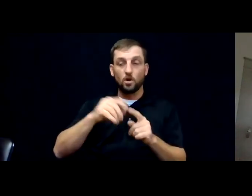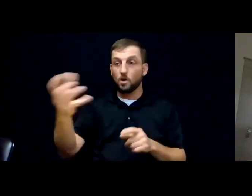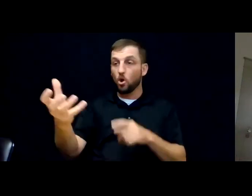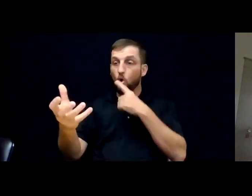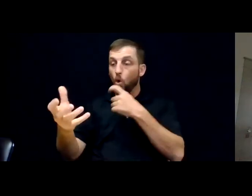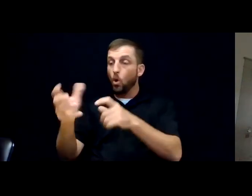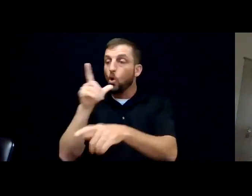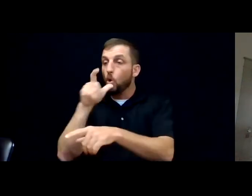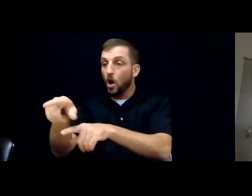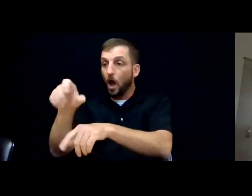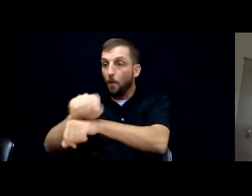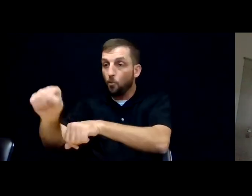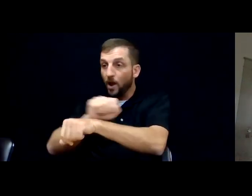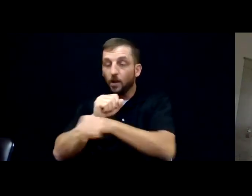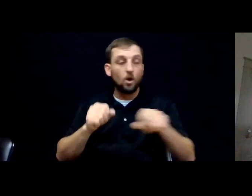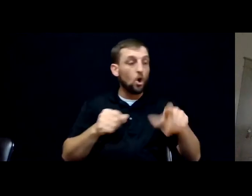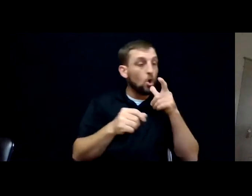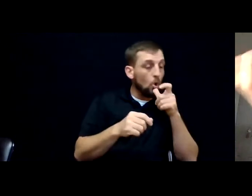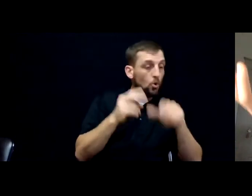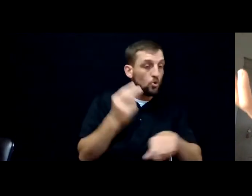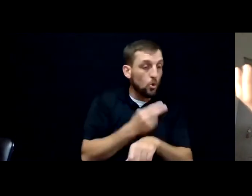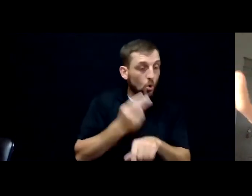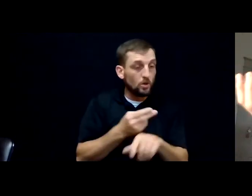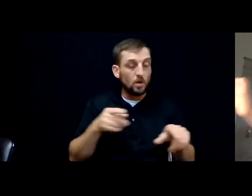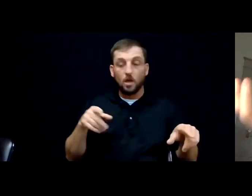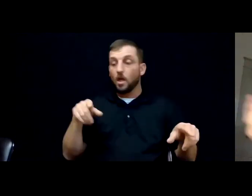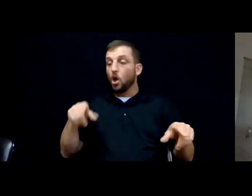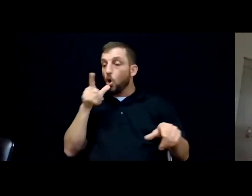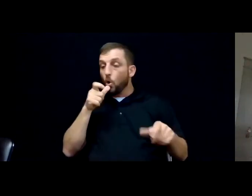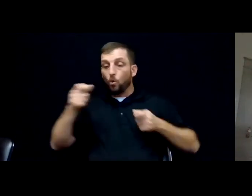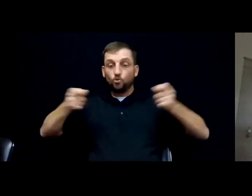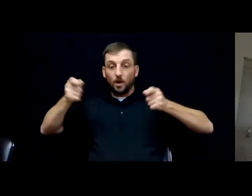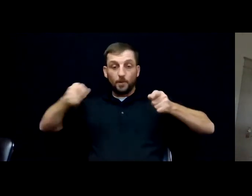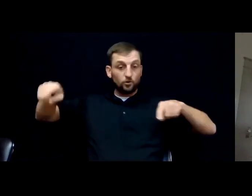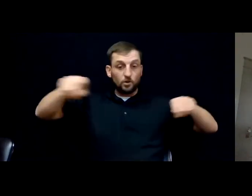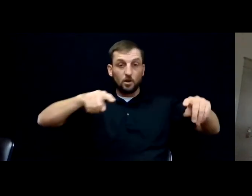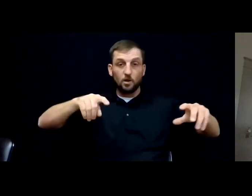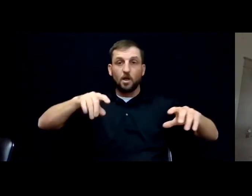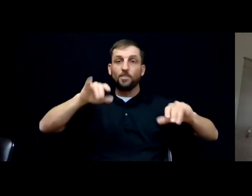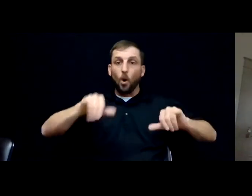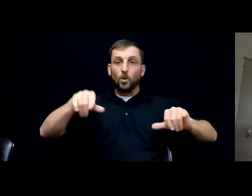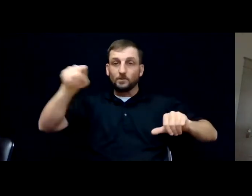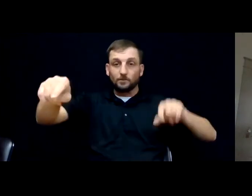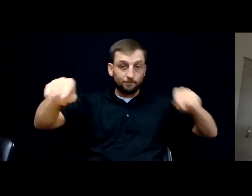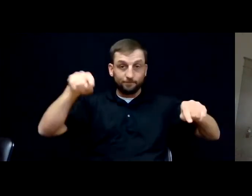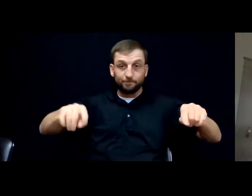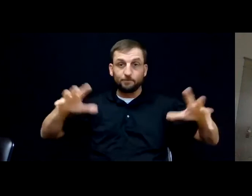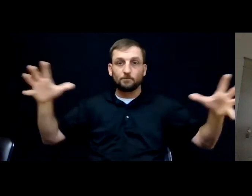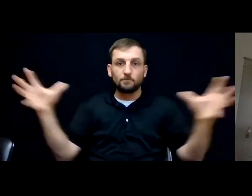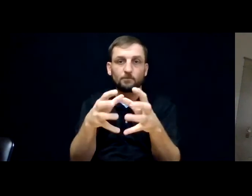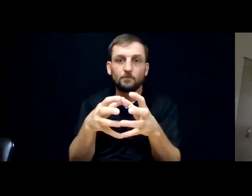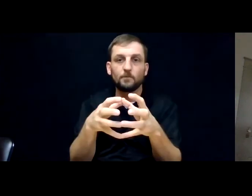and folks that use the system and the folks that administer and govern the system, sit them down at the table to address the issues